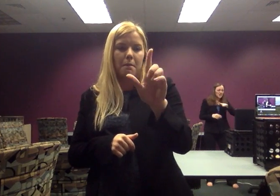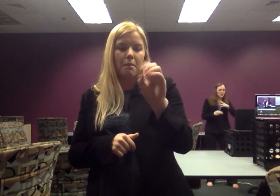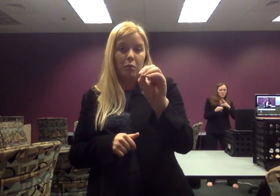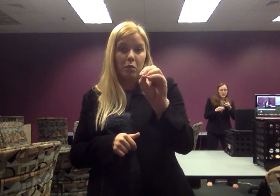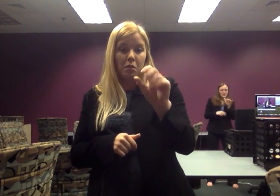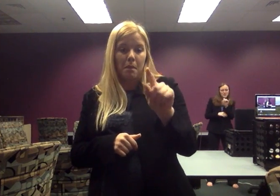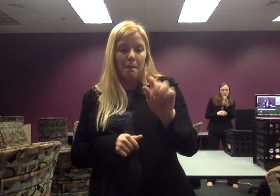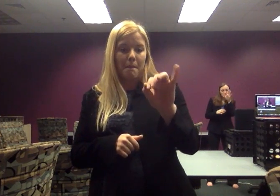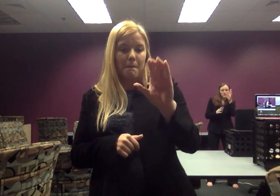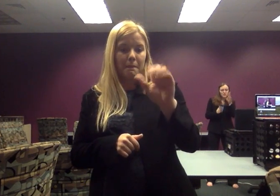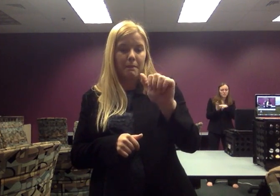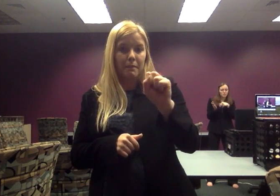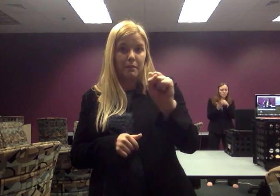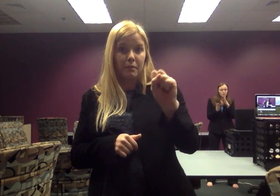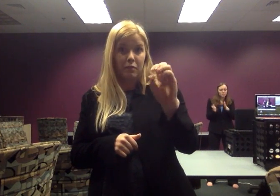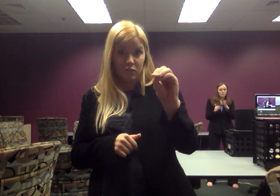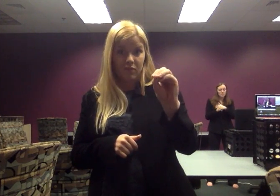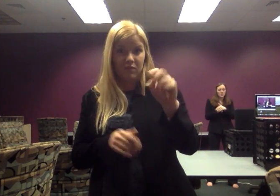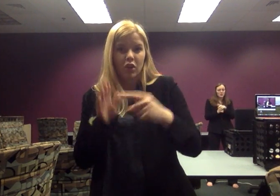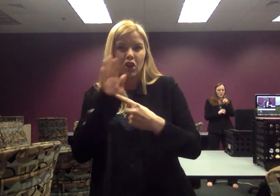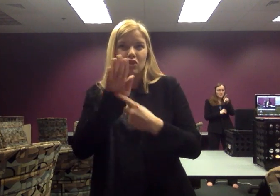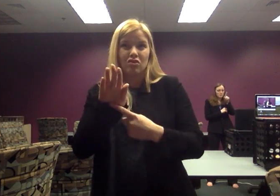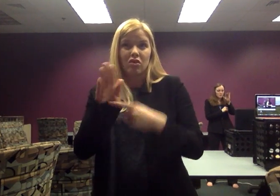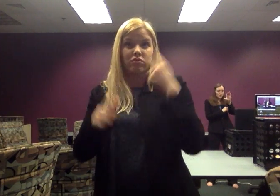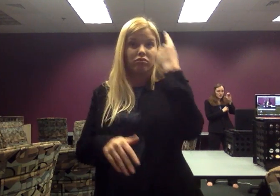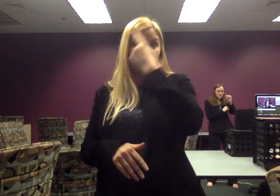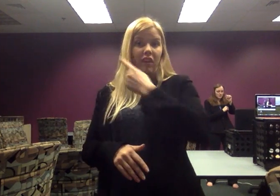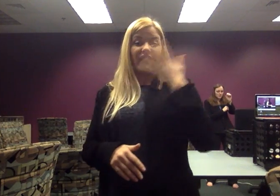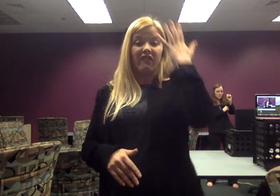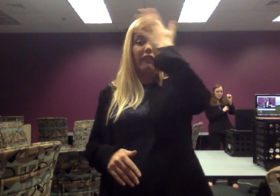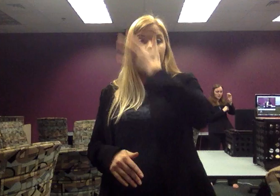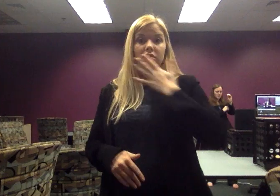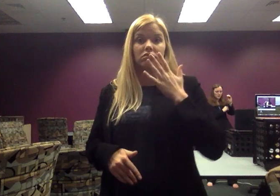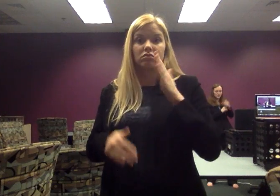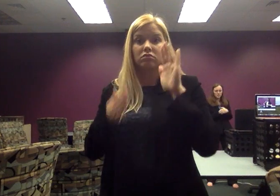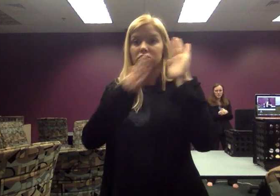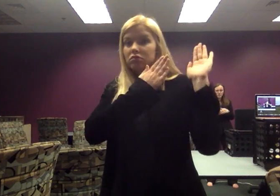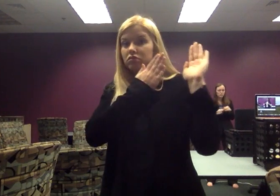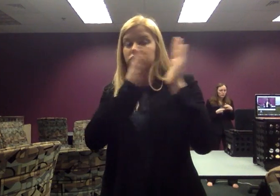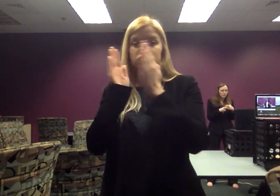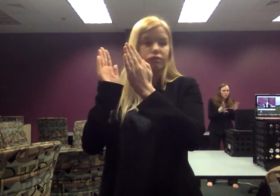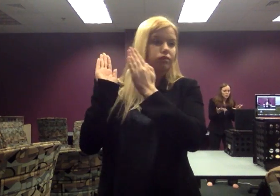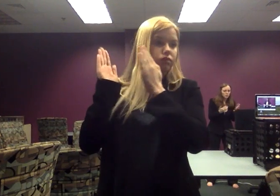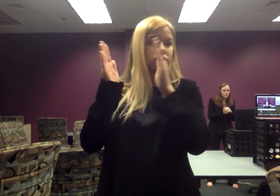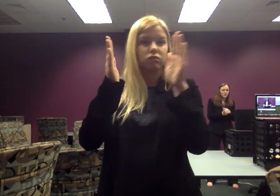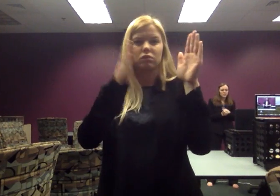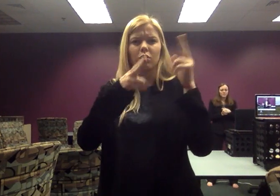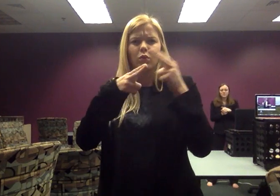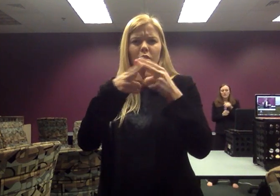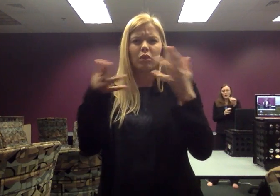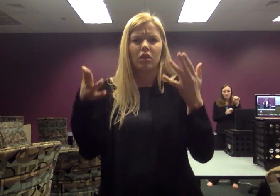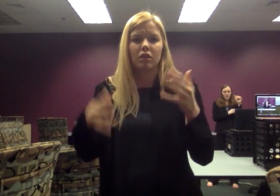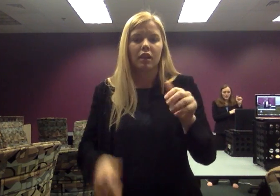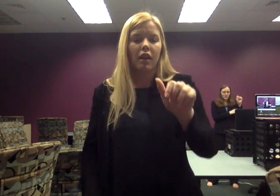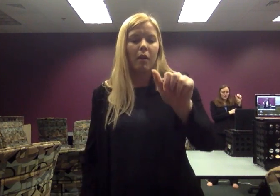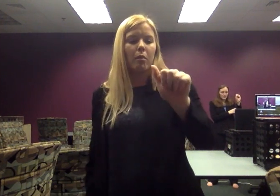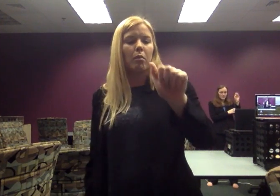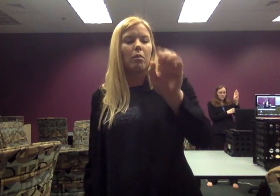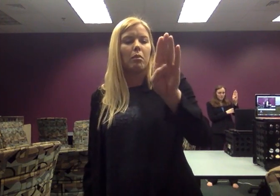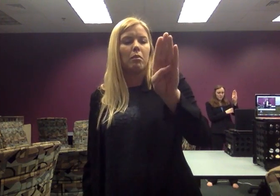all different viewpoints at the same time. What do we call that? Abstract, right. And Georgia would